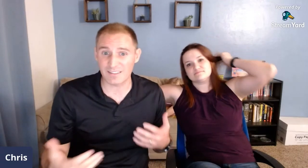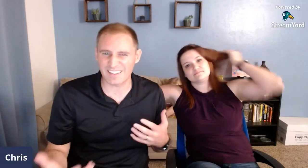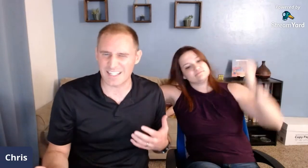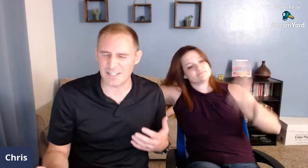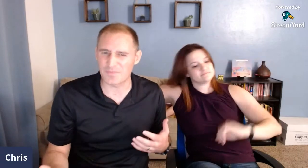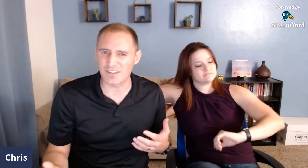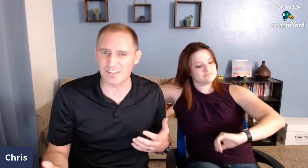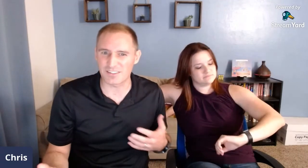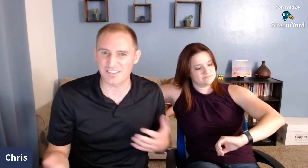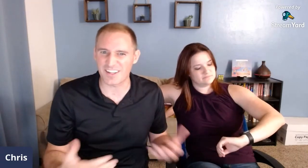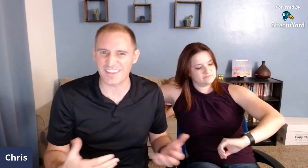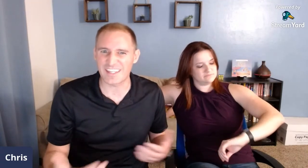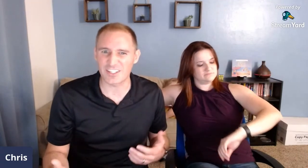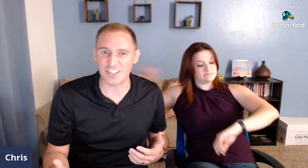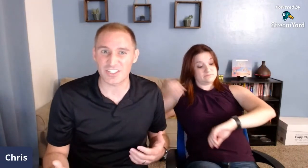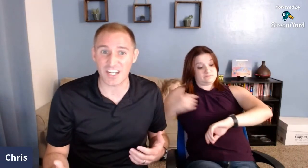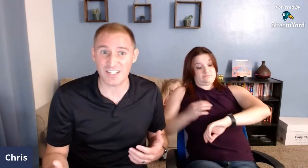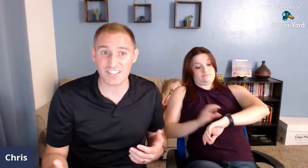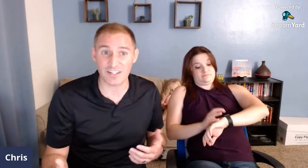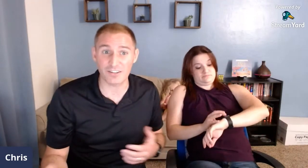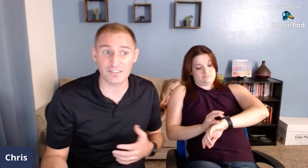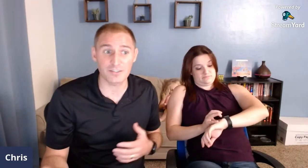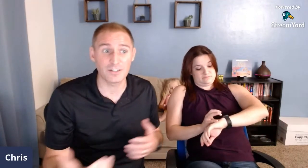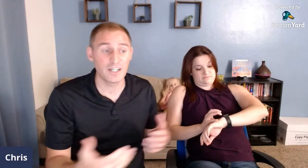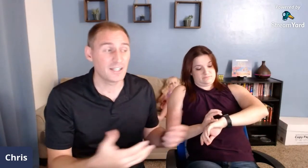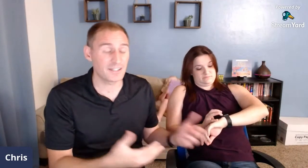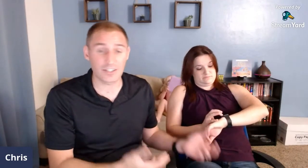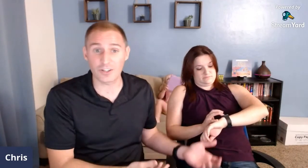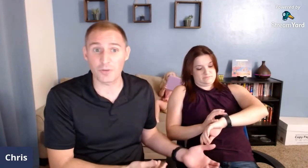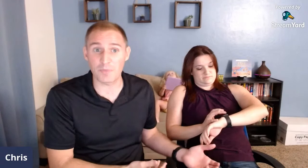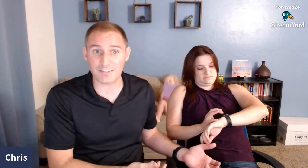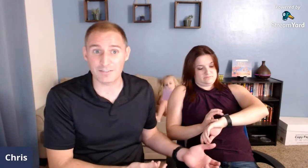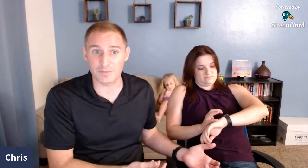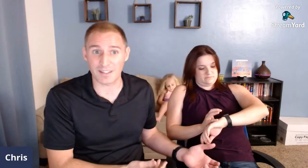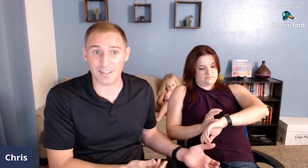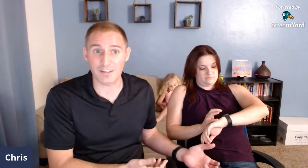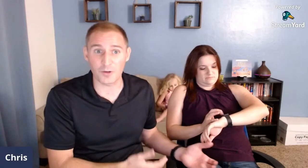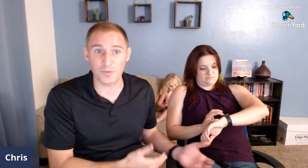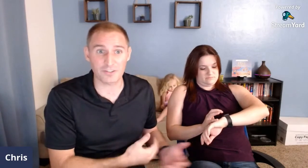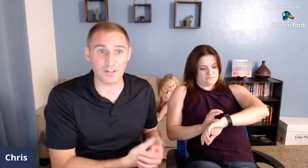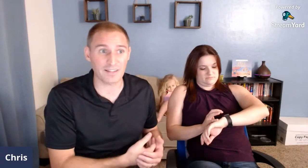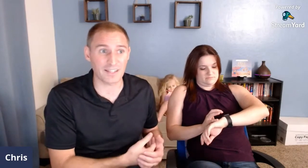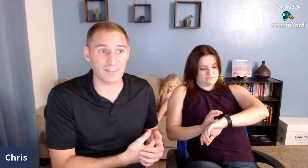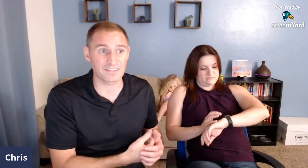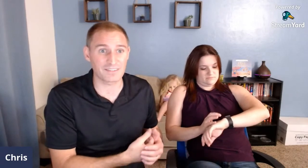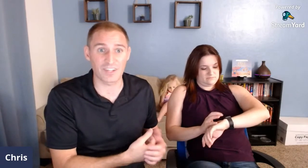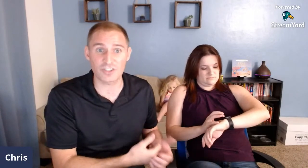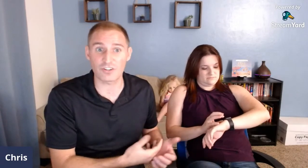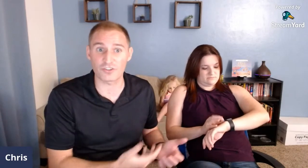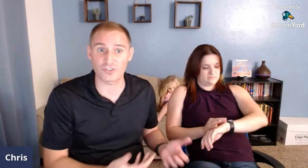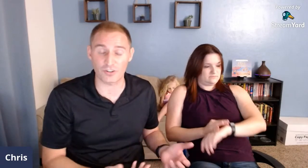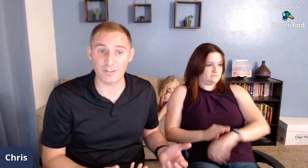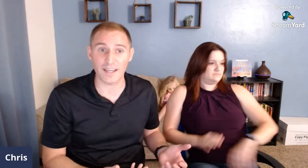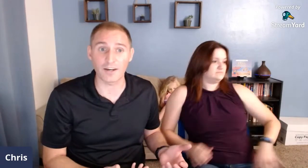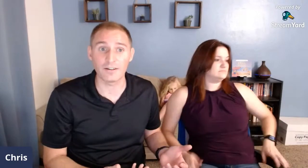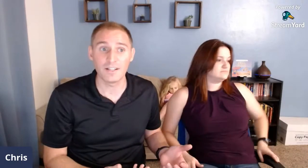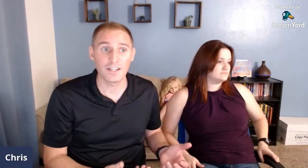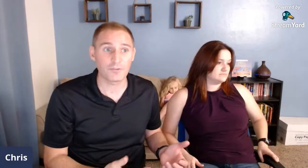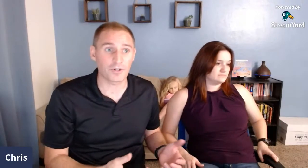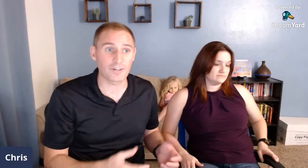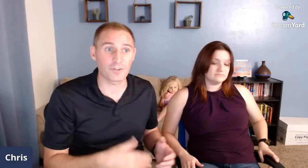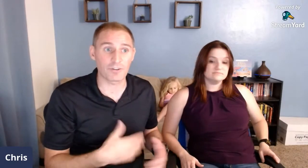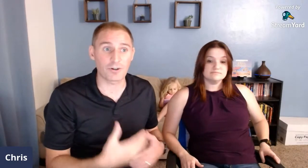clear? Is there anything that you could change? And also, you can go back to them. You can almost create like this digital journal